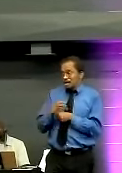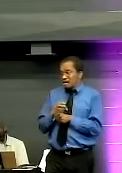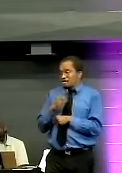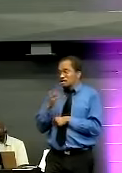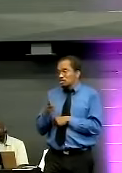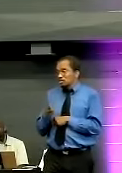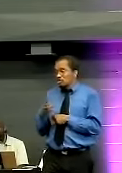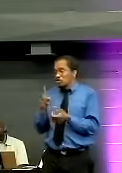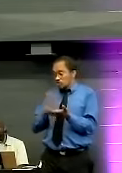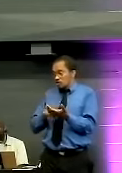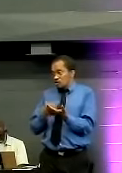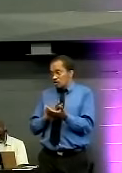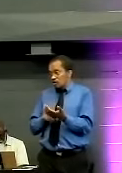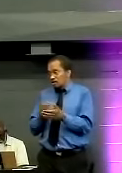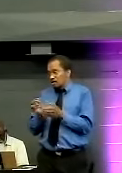that fish.